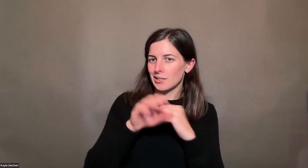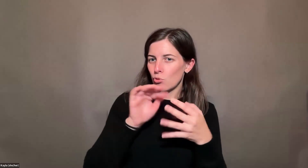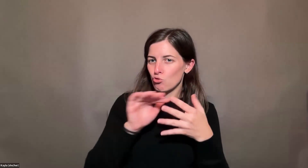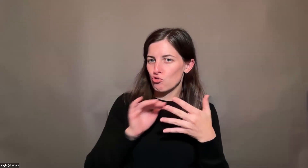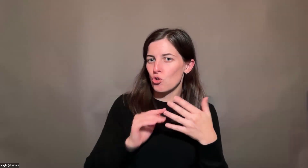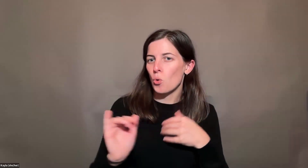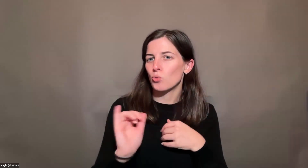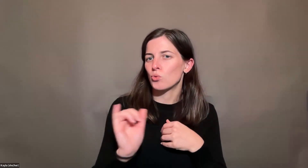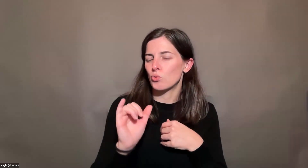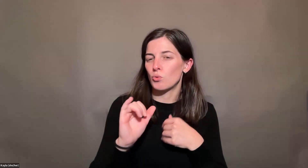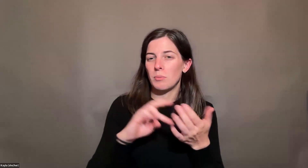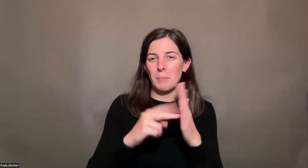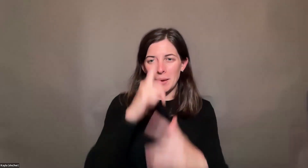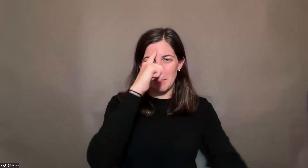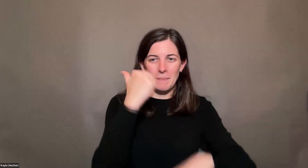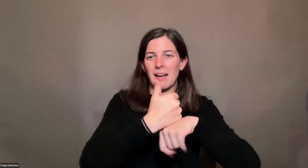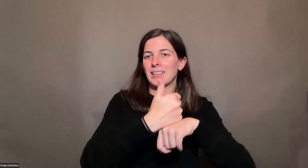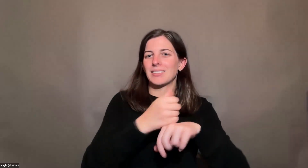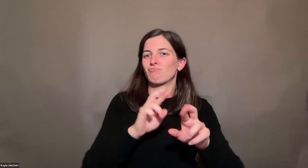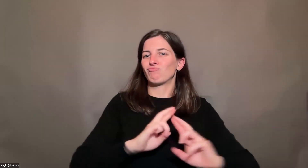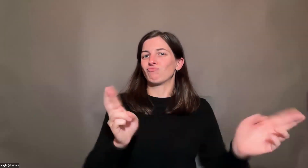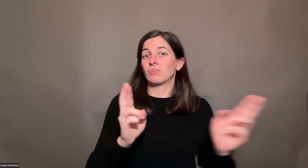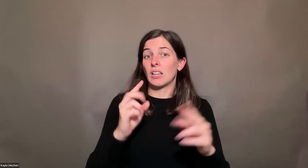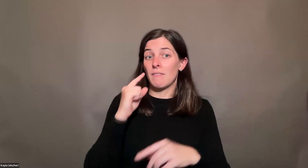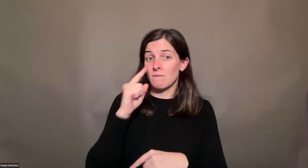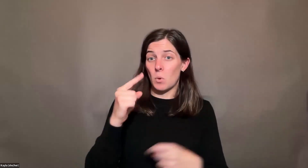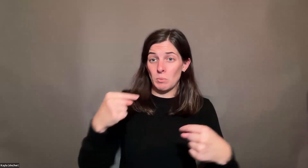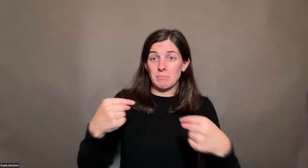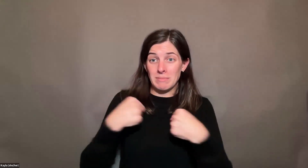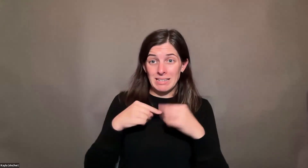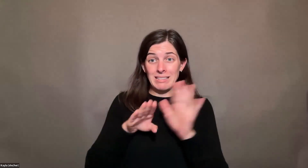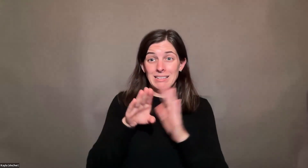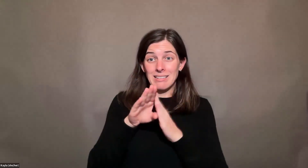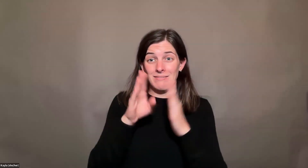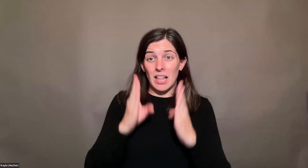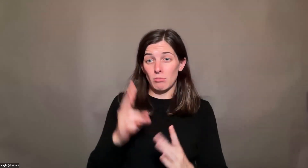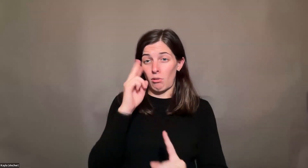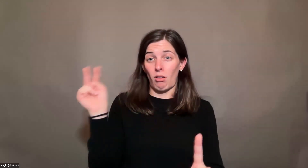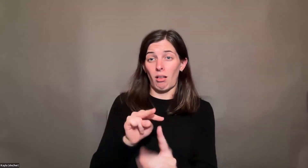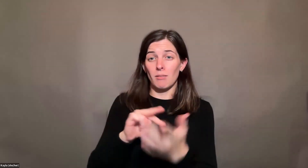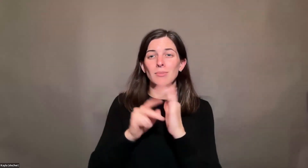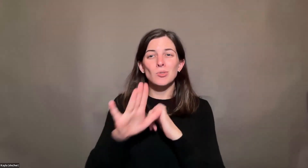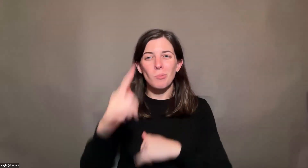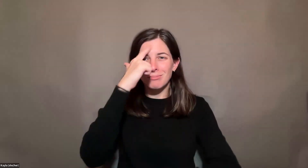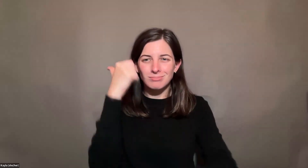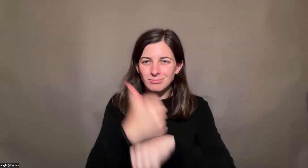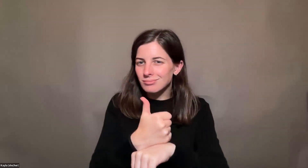mindset. So I can say from the developer perspective, it's your mindset. You can set your mindset as accessible, so